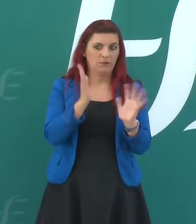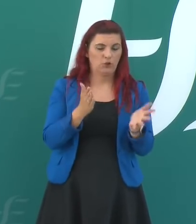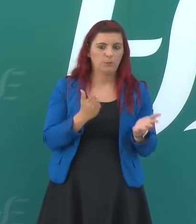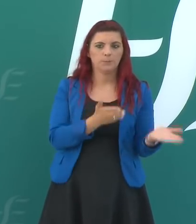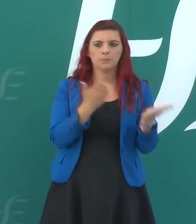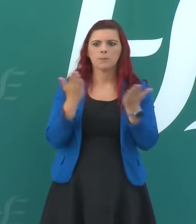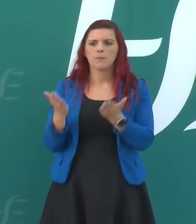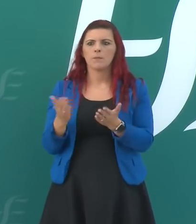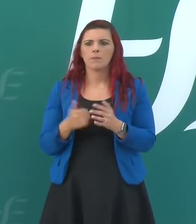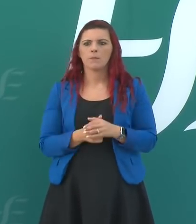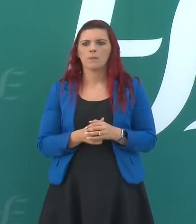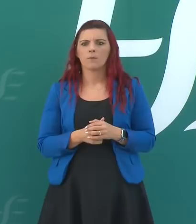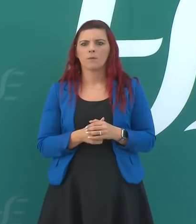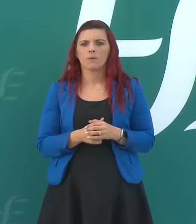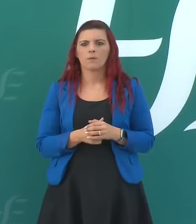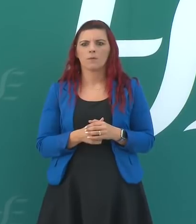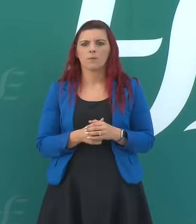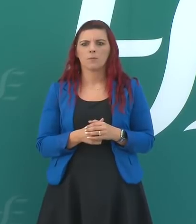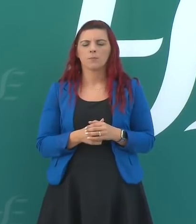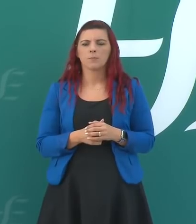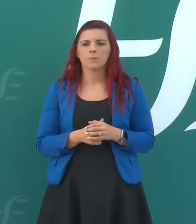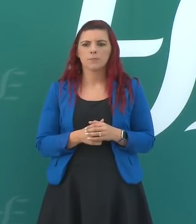Okay, Adam.